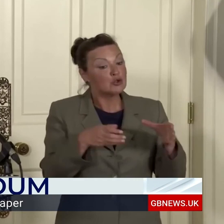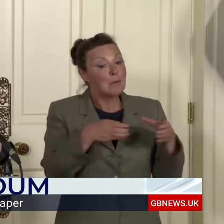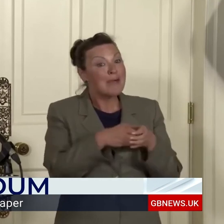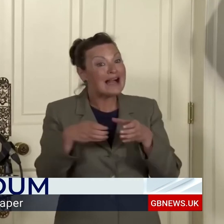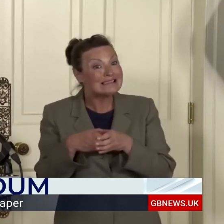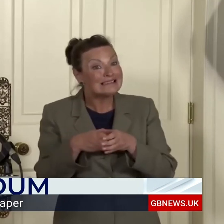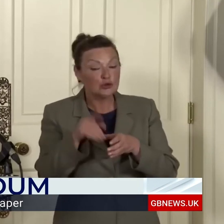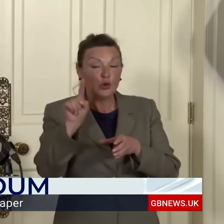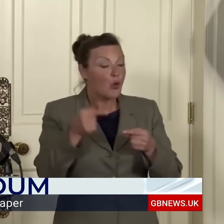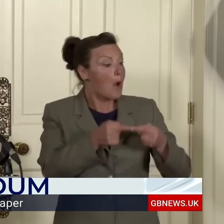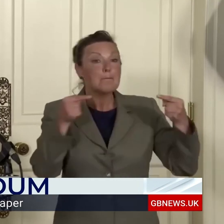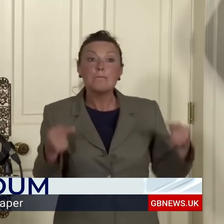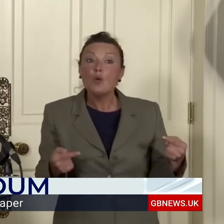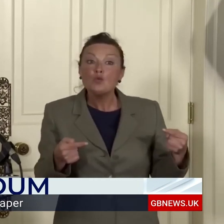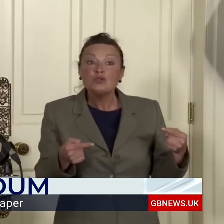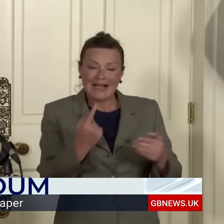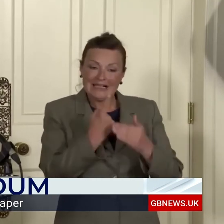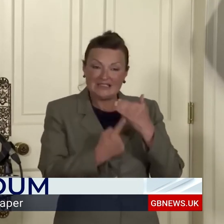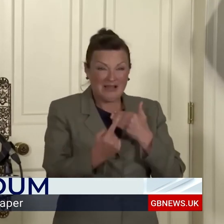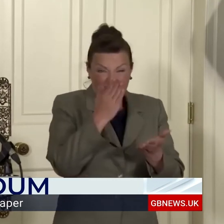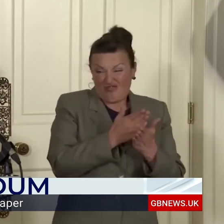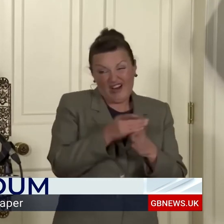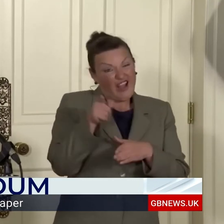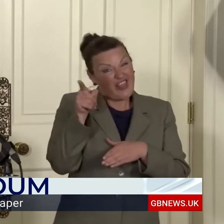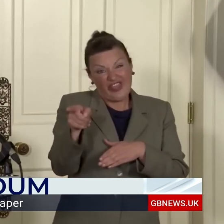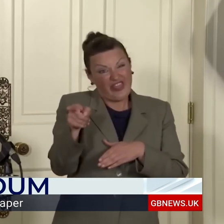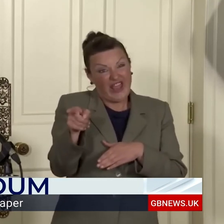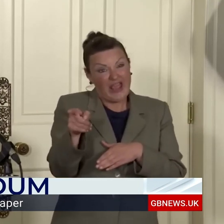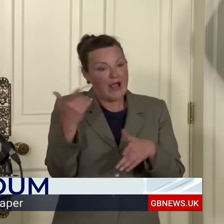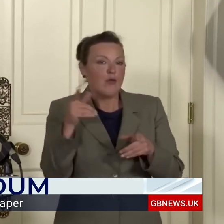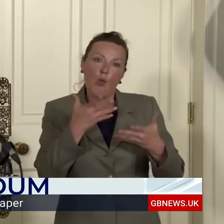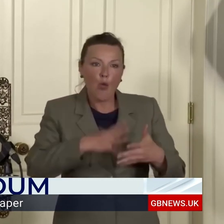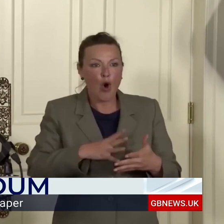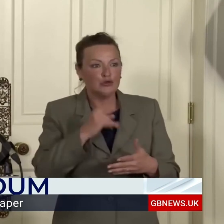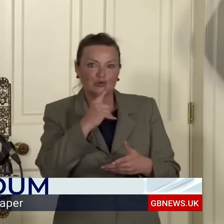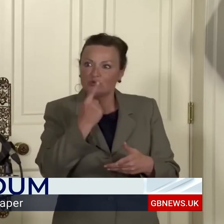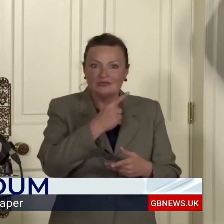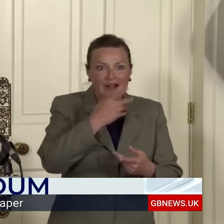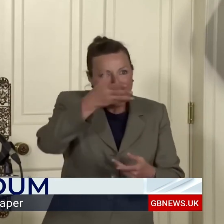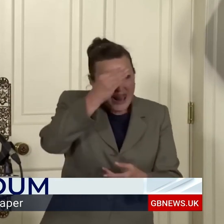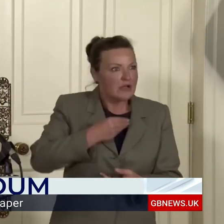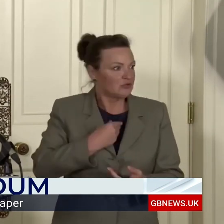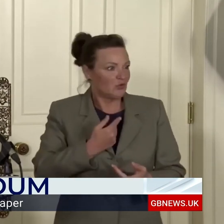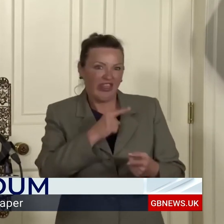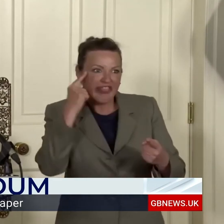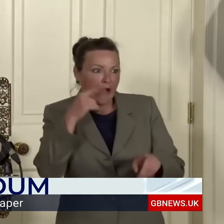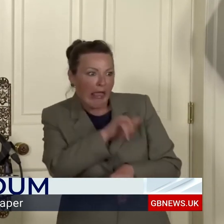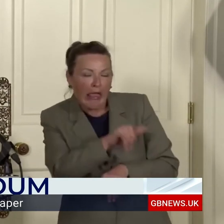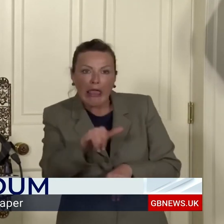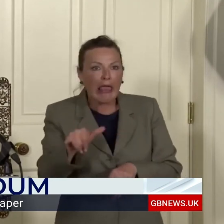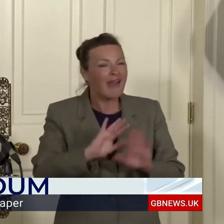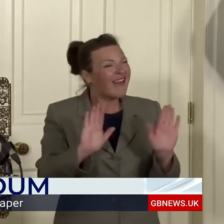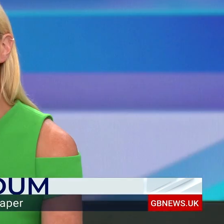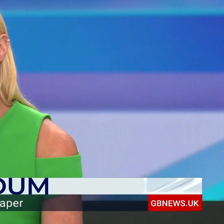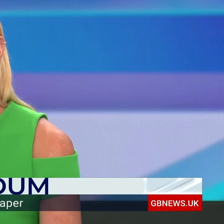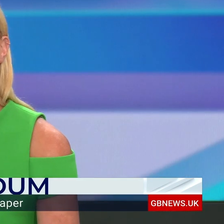her favour. But she's determined to waste tens of millions on a vote in October, right when people won't be able to pay for their